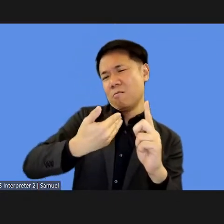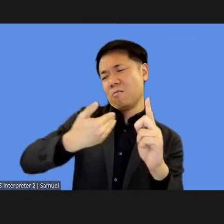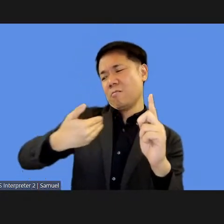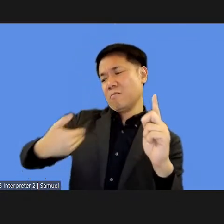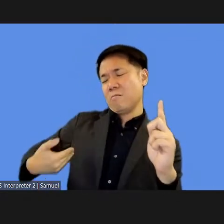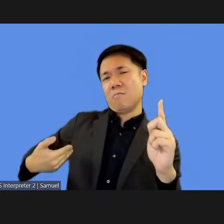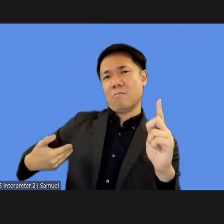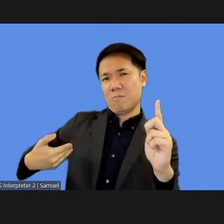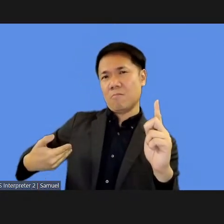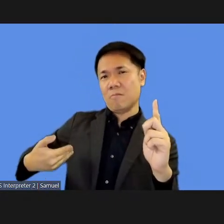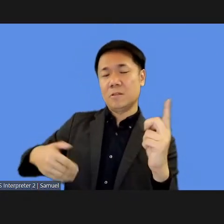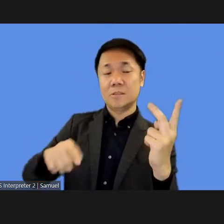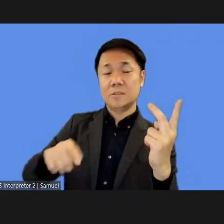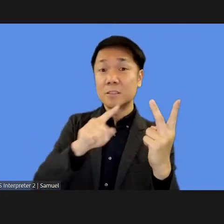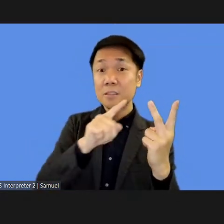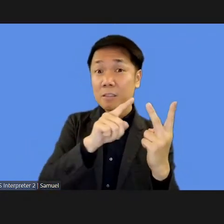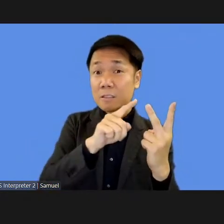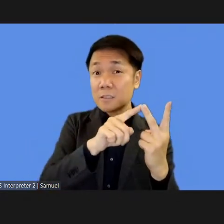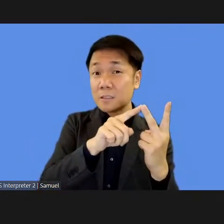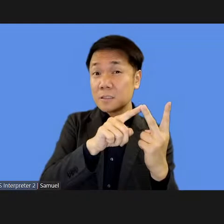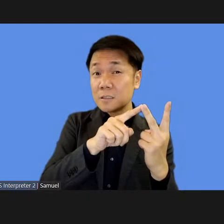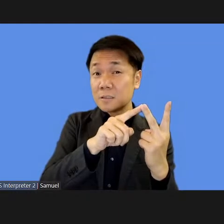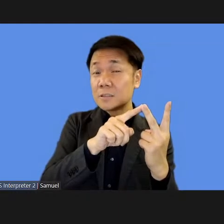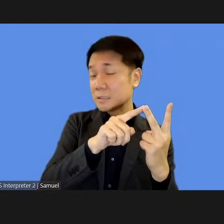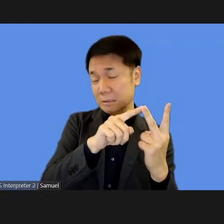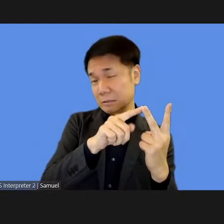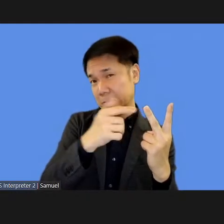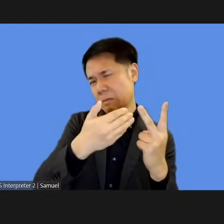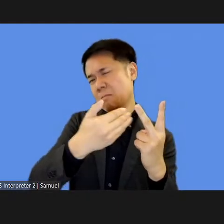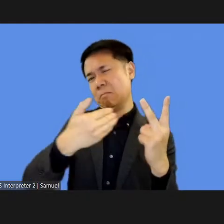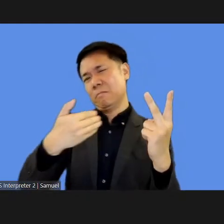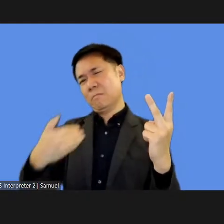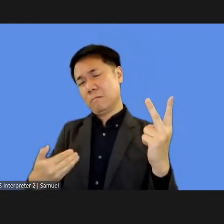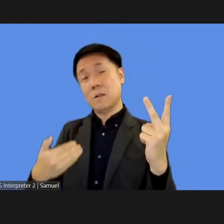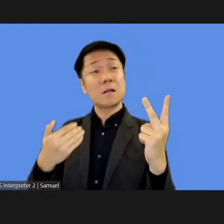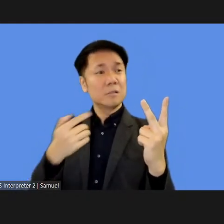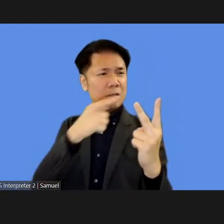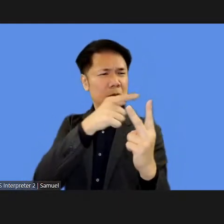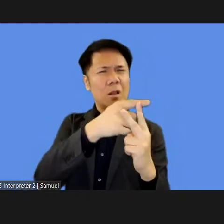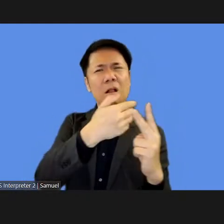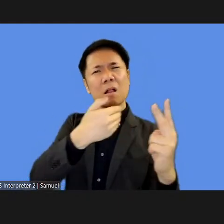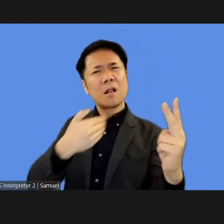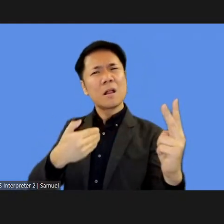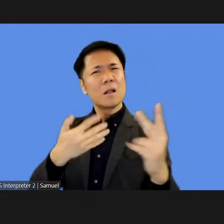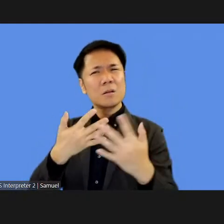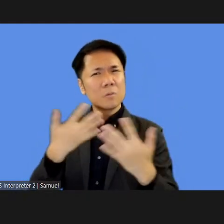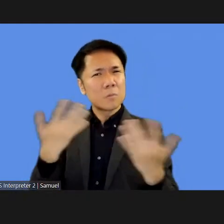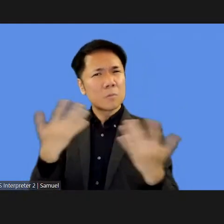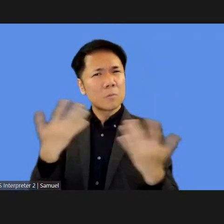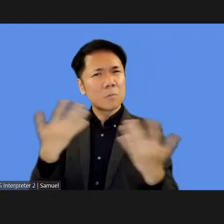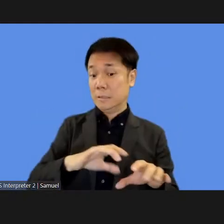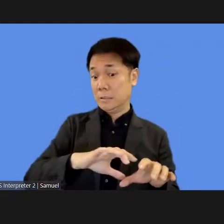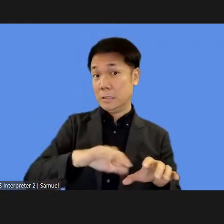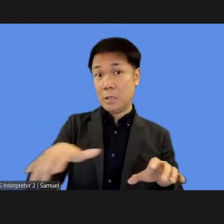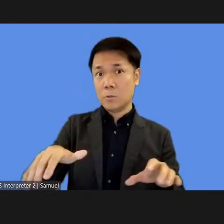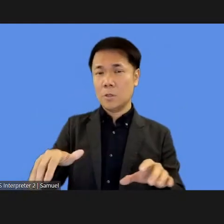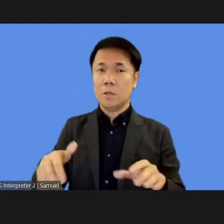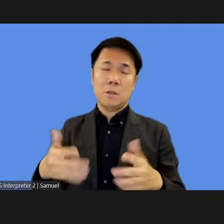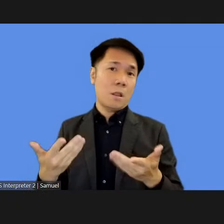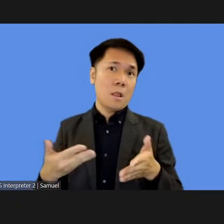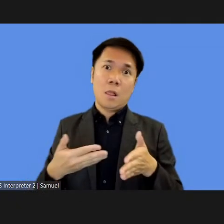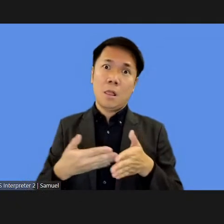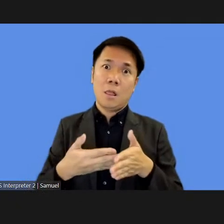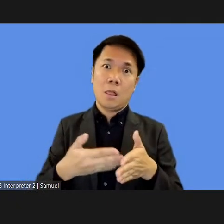definitely, and then it's lagging behind simply because the challenges that states are facing to fulfill